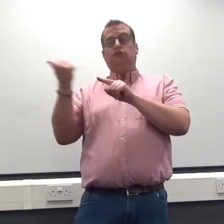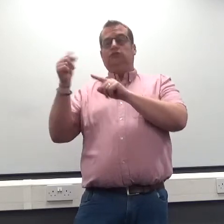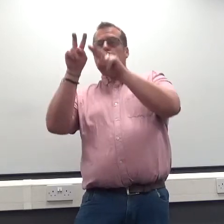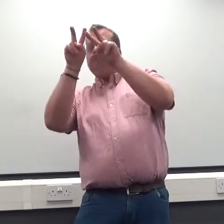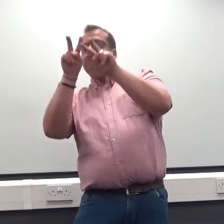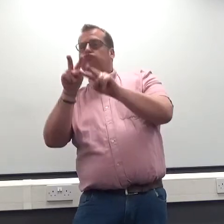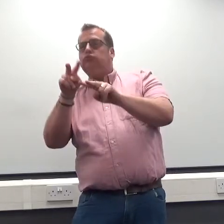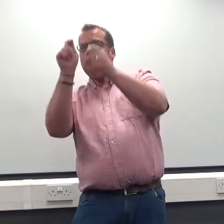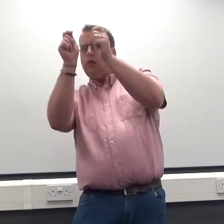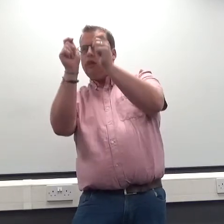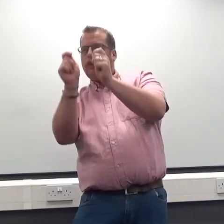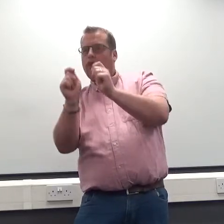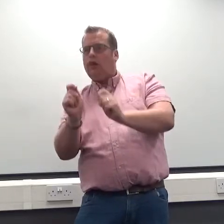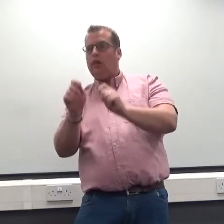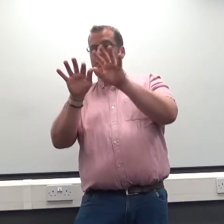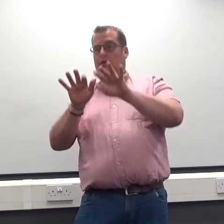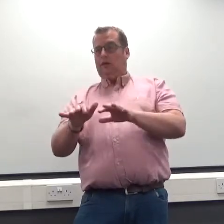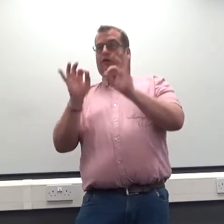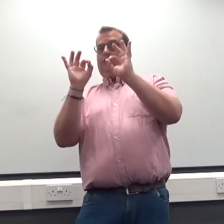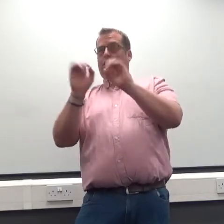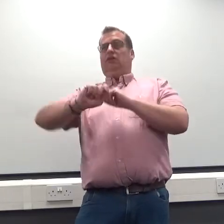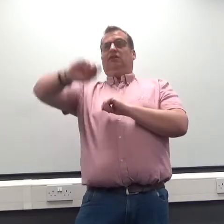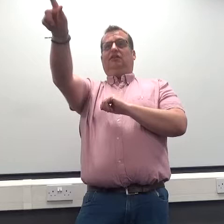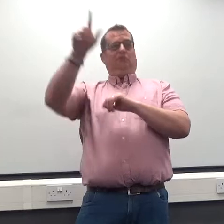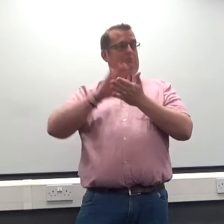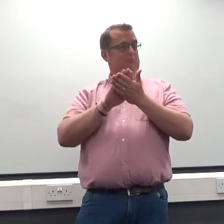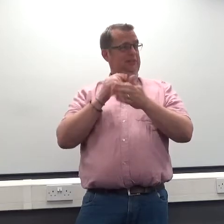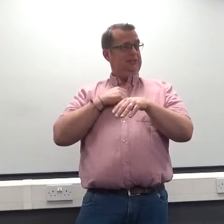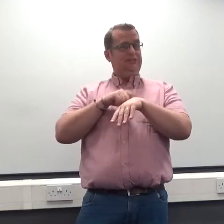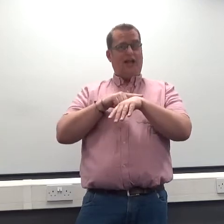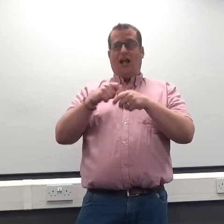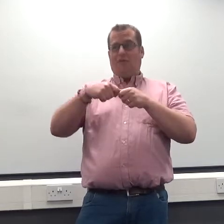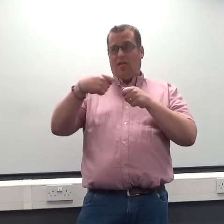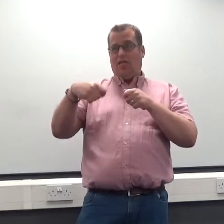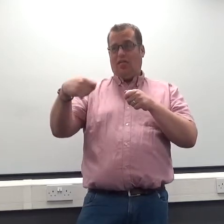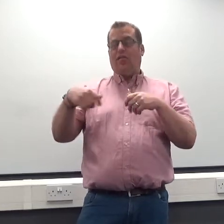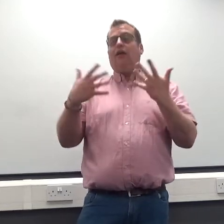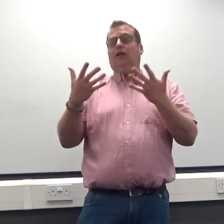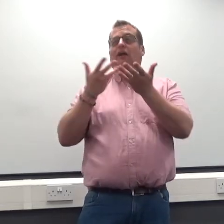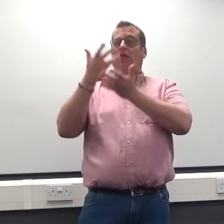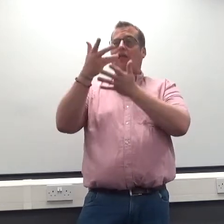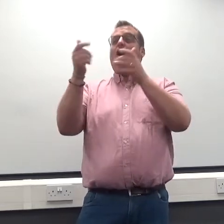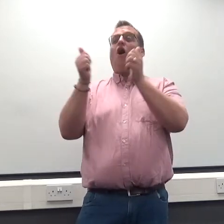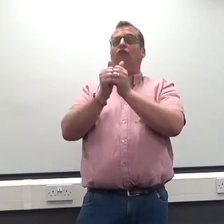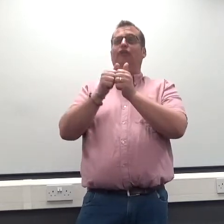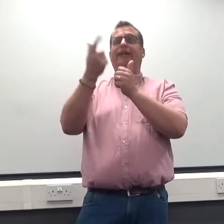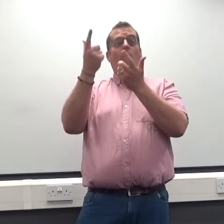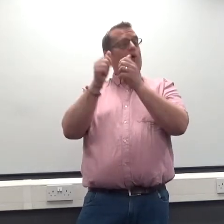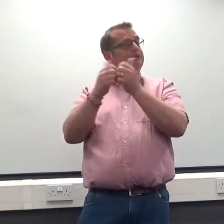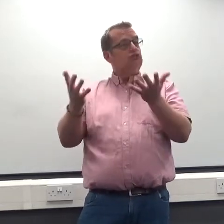Now, obviously my English isn't very good, so what I would do is, I can write emails and so on, and then pay for an interpreter to come to